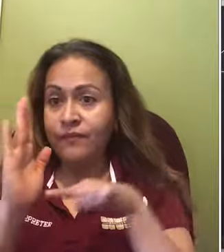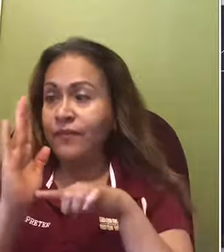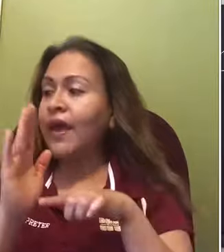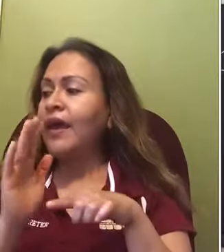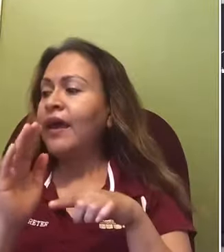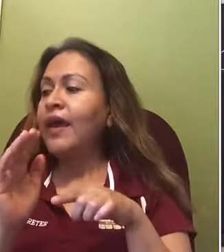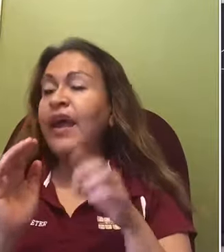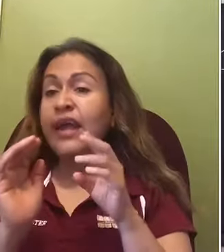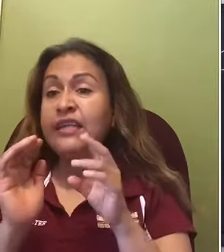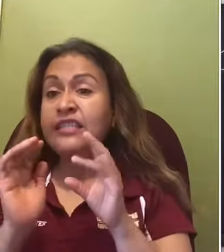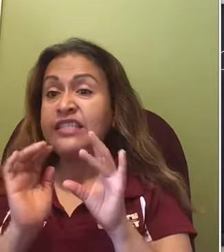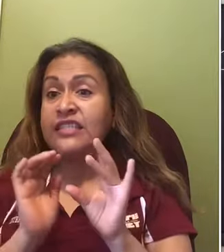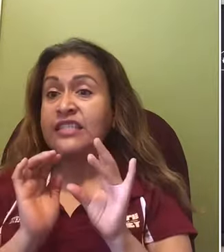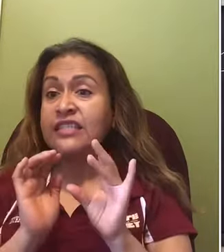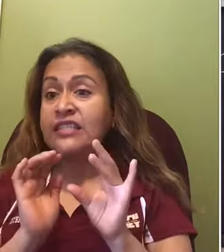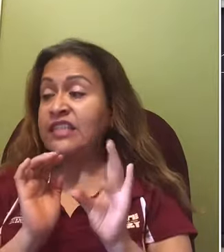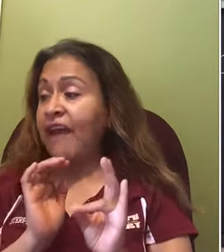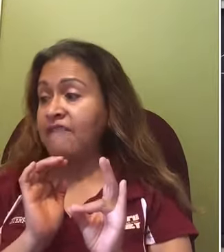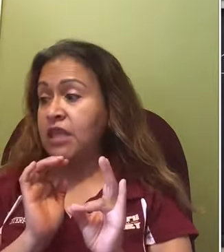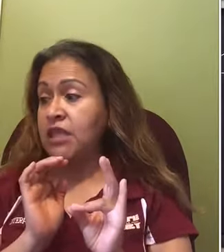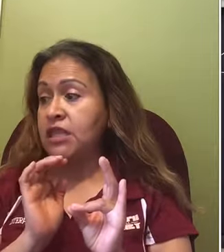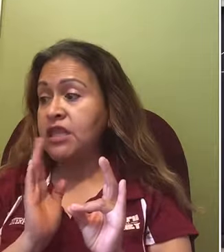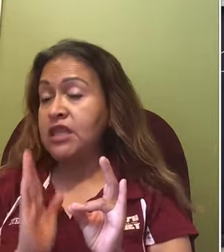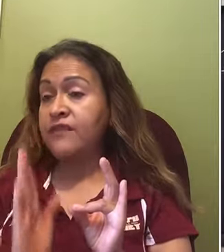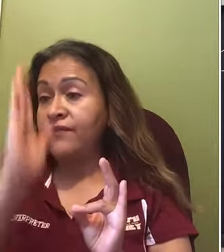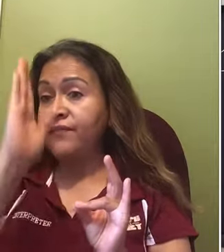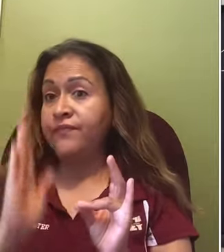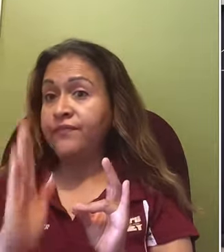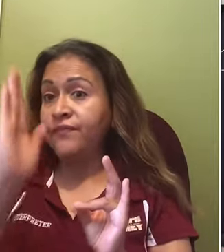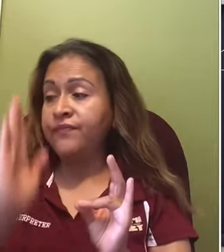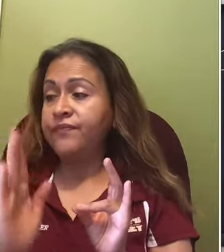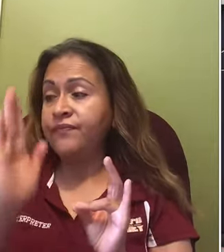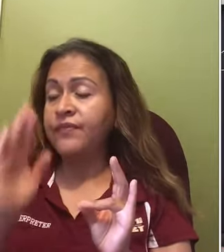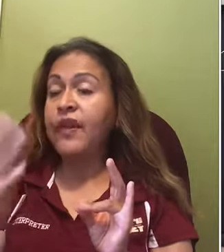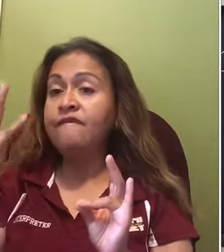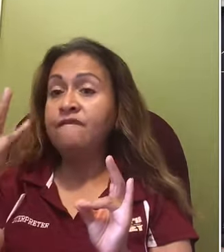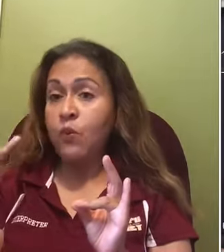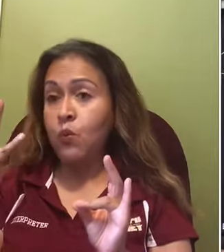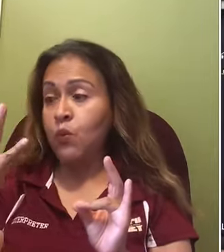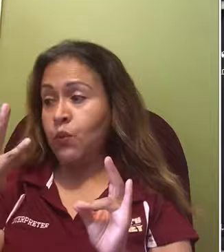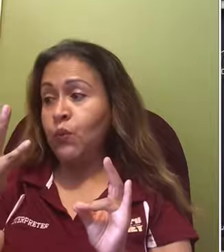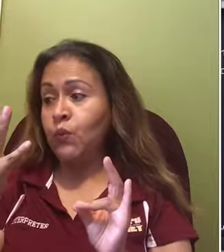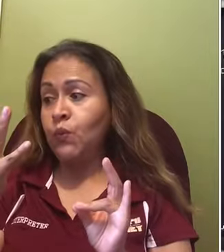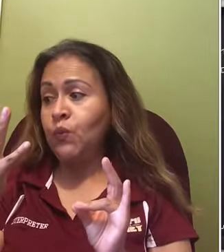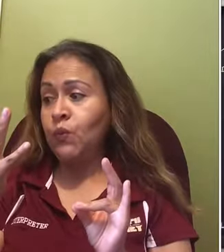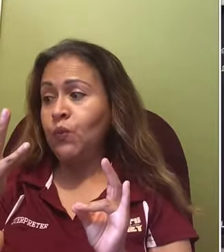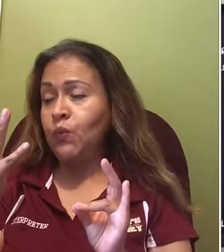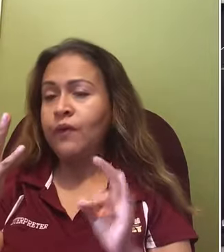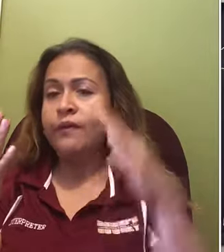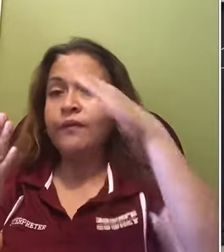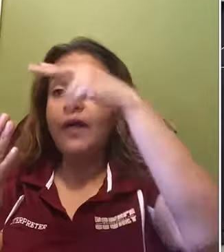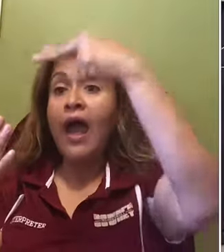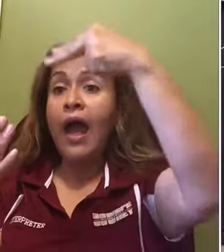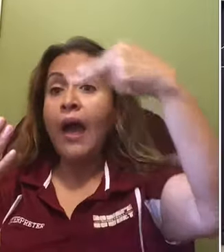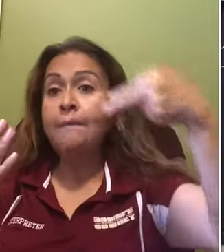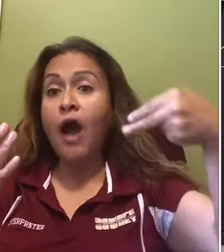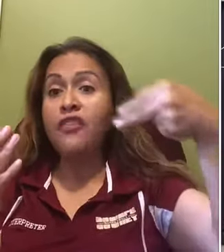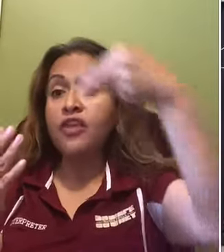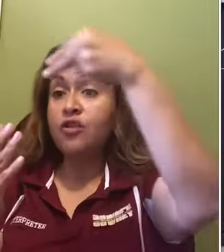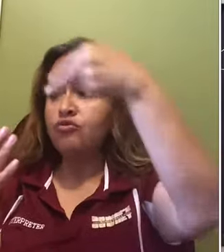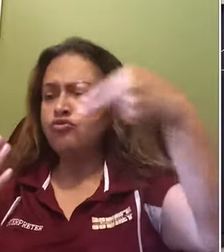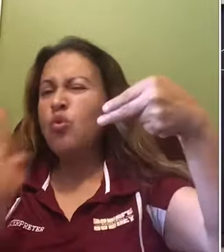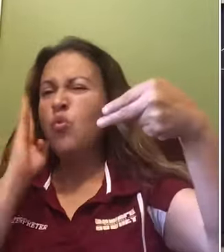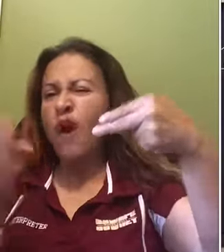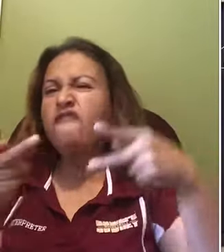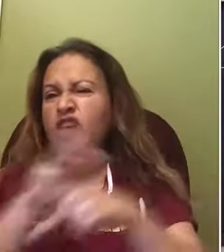the length of this side up here, let's say that that is 4. And let's figure out what the hypotenuse over here is going to be.